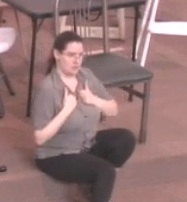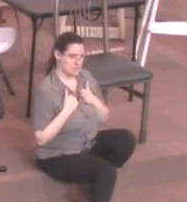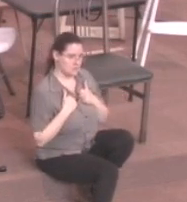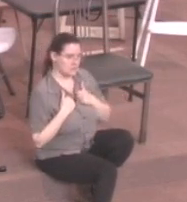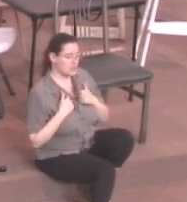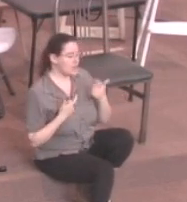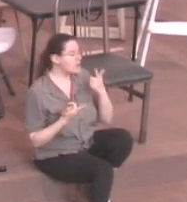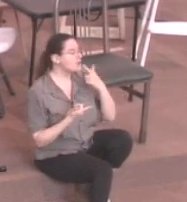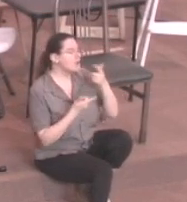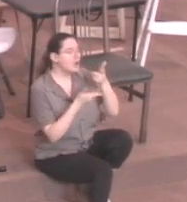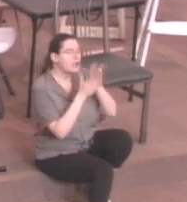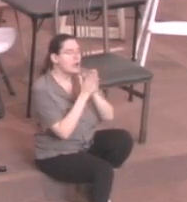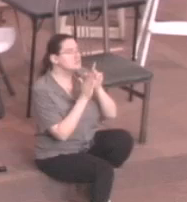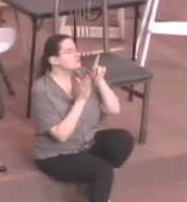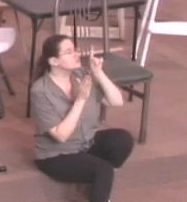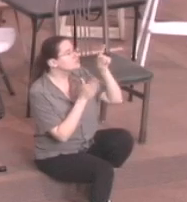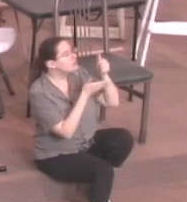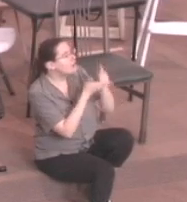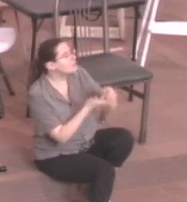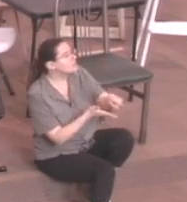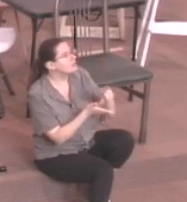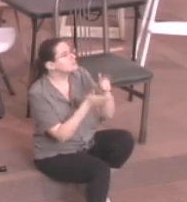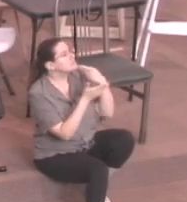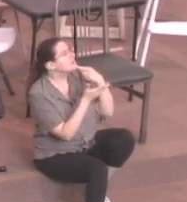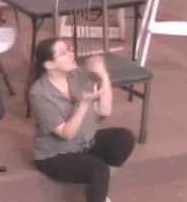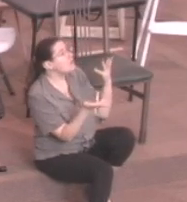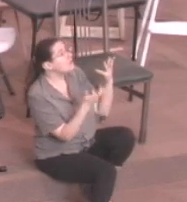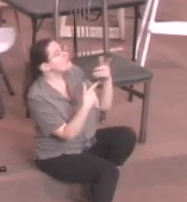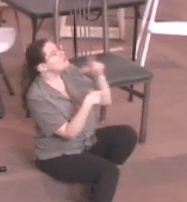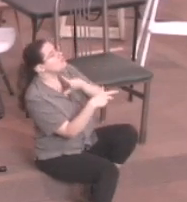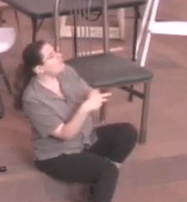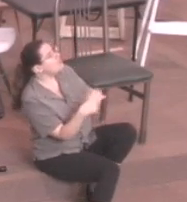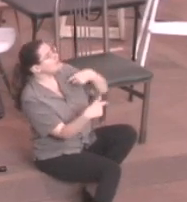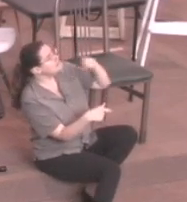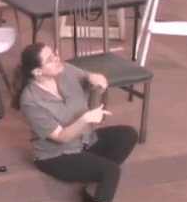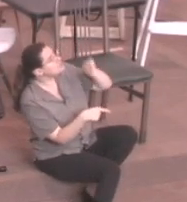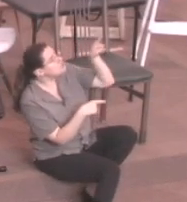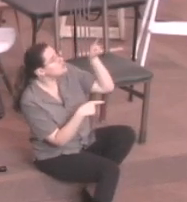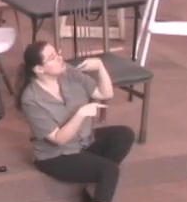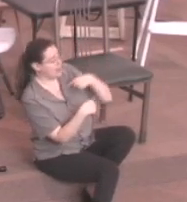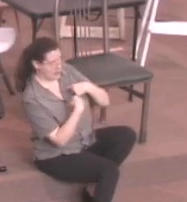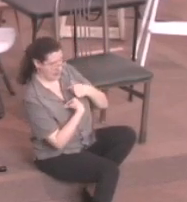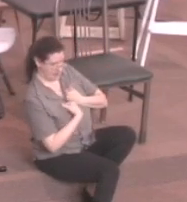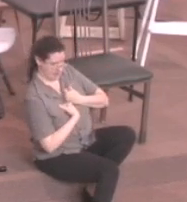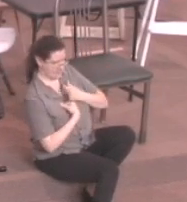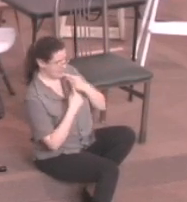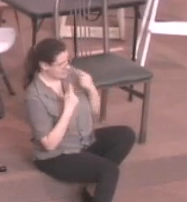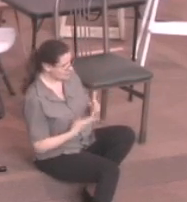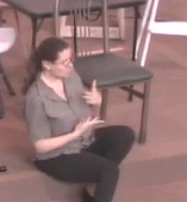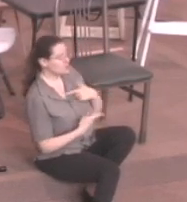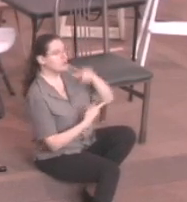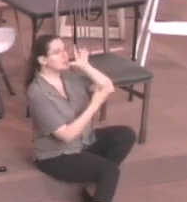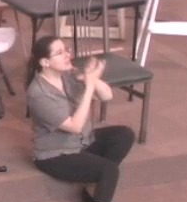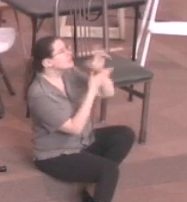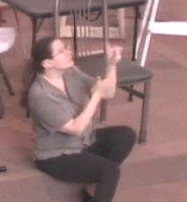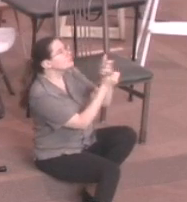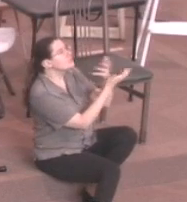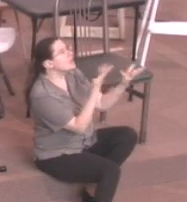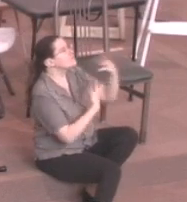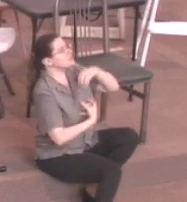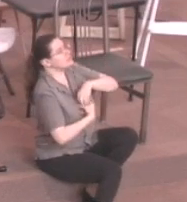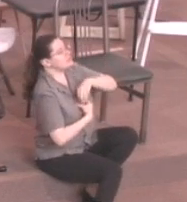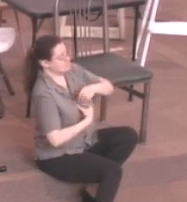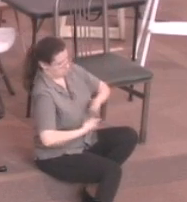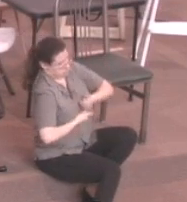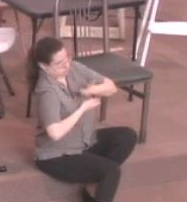a simple prayer. Lord, I need you. I am a sinner. I believe you with all my heart, and I confess Jesus Christ as Lord with my